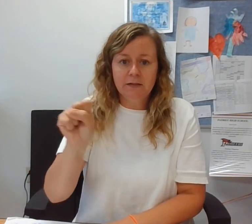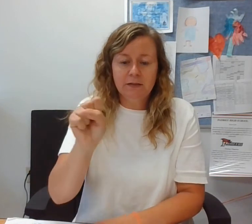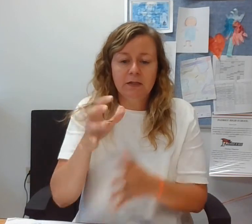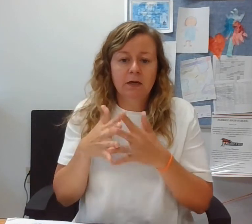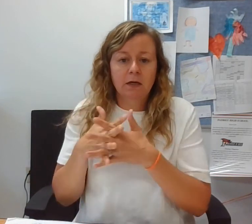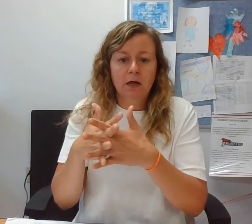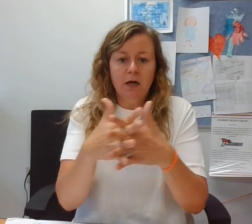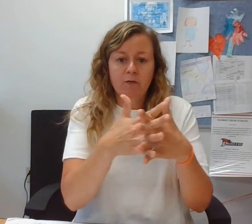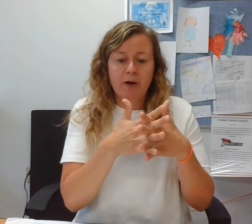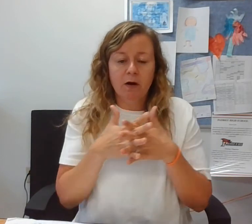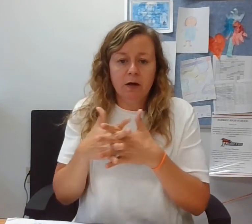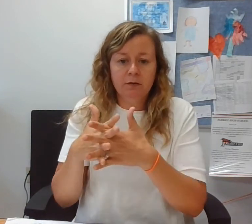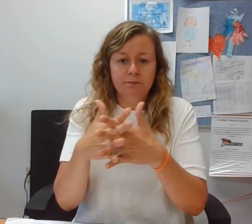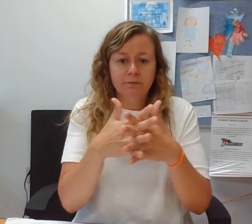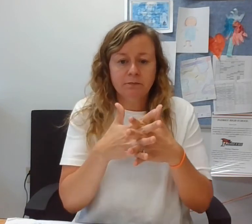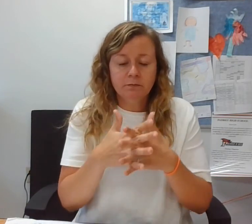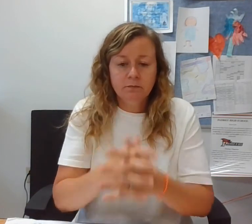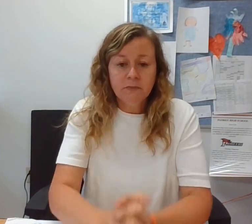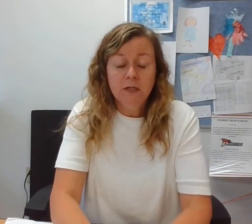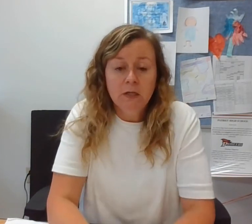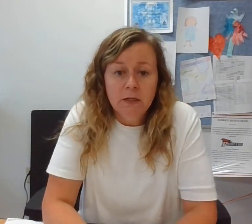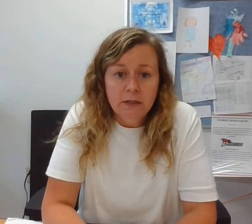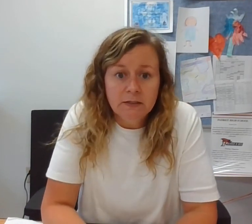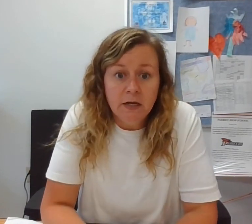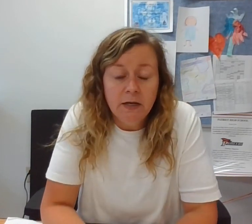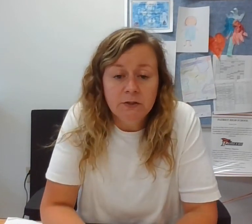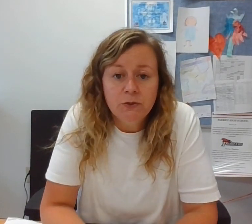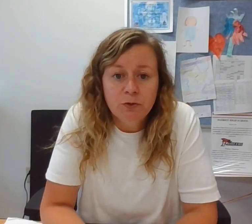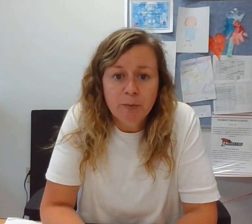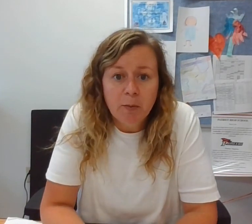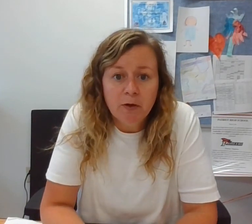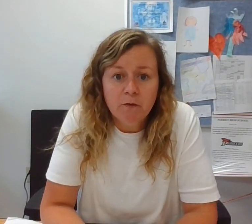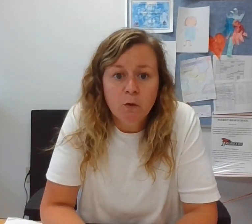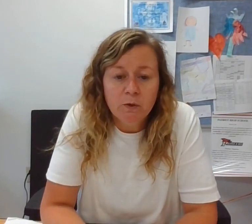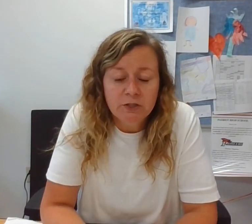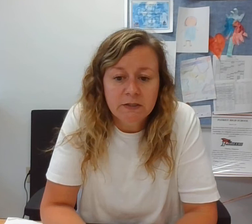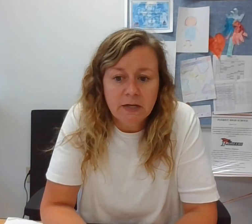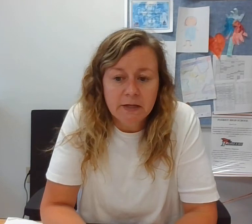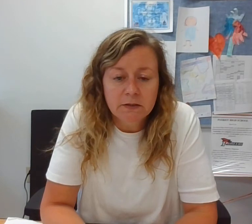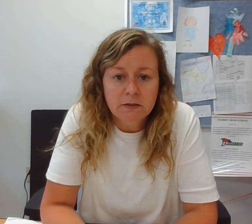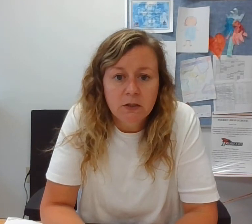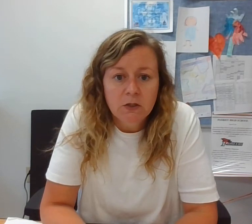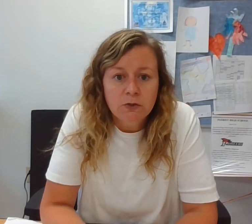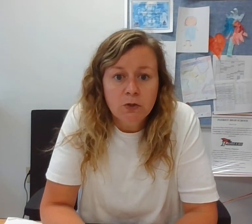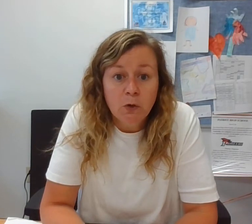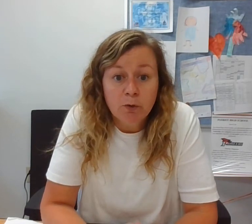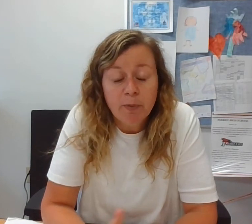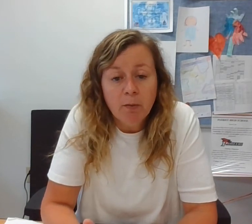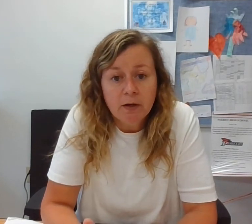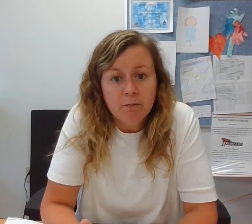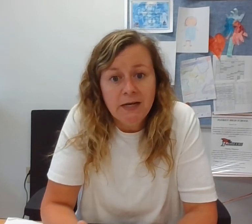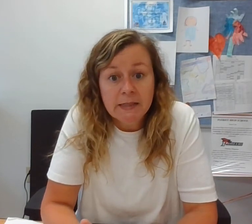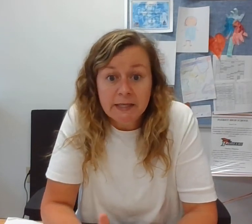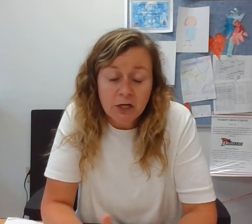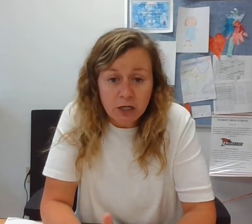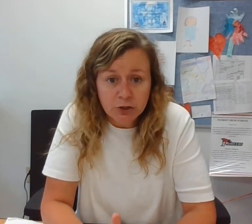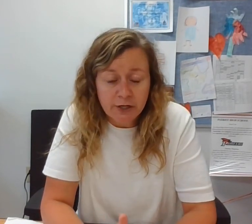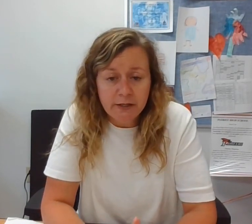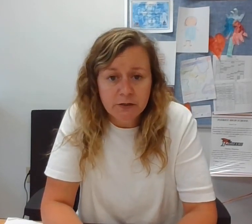States of America. Next line, and to the republic for which it stands. So the republic meaning like the country. There's